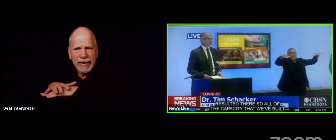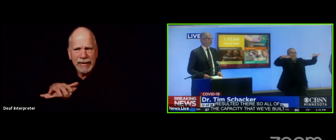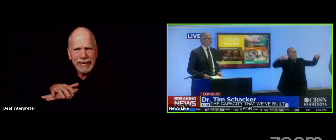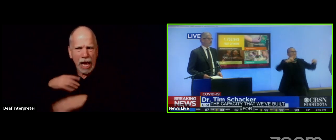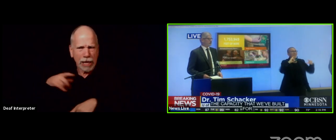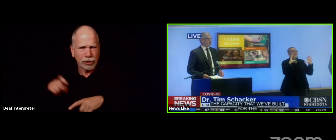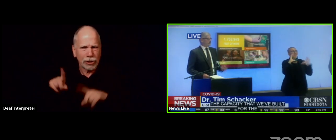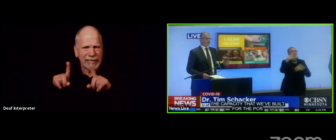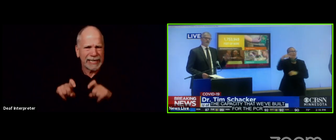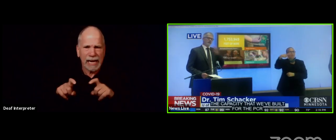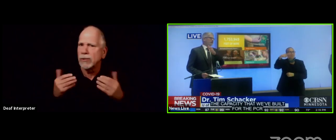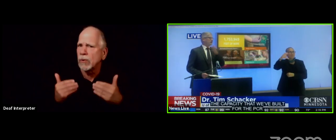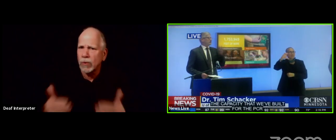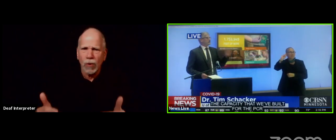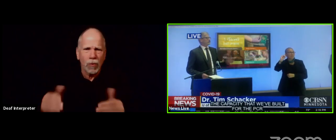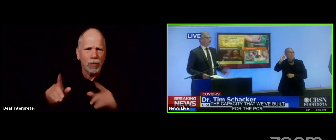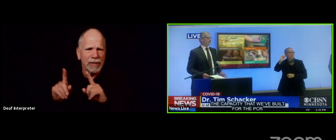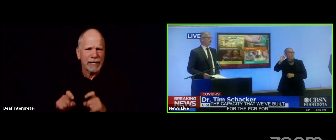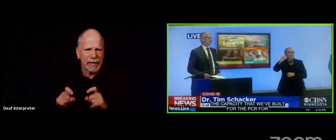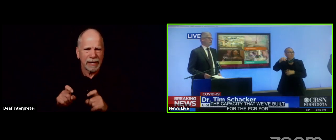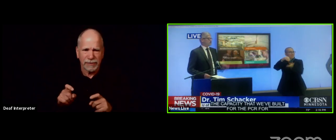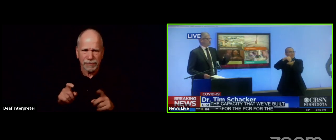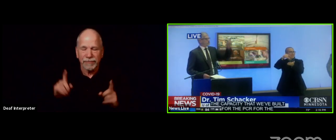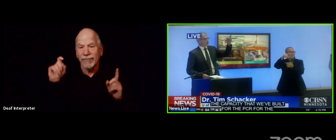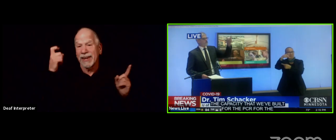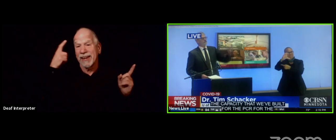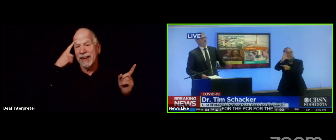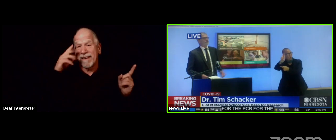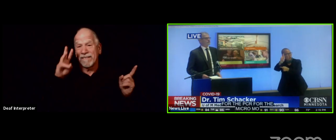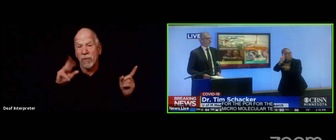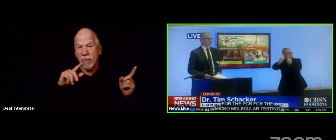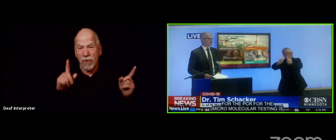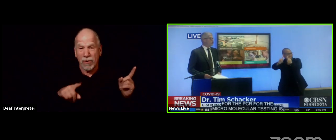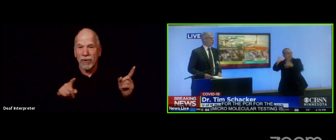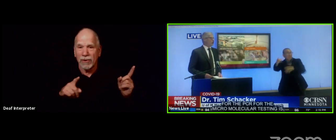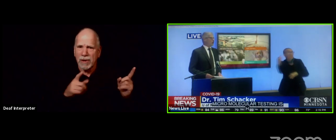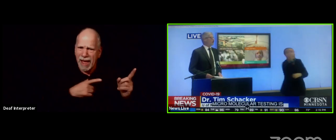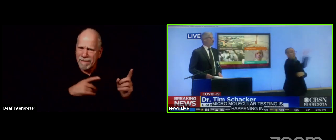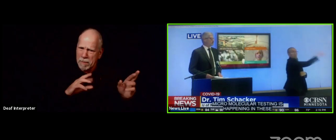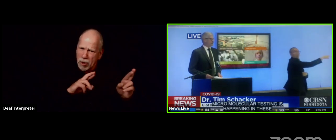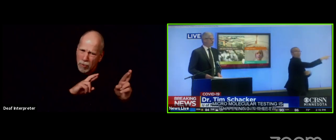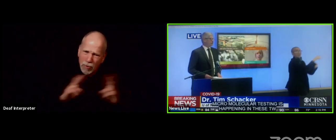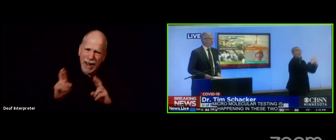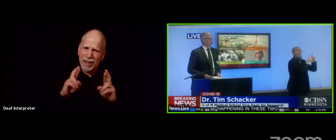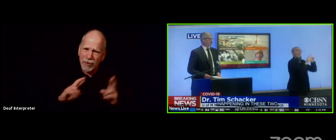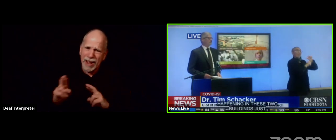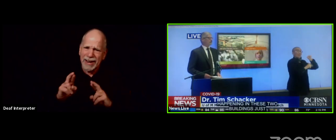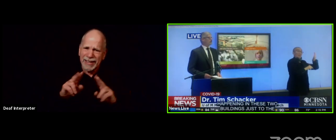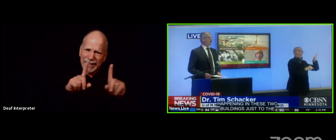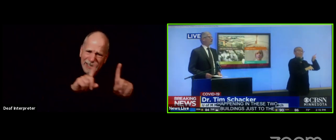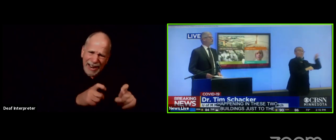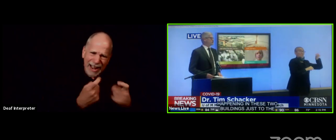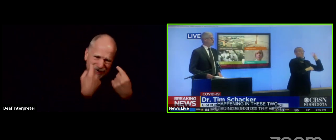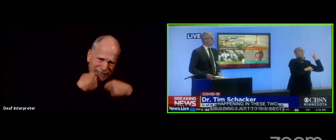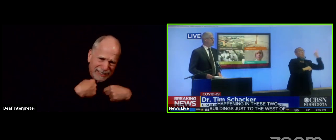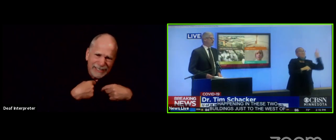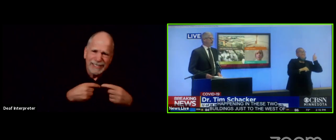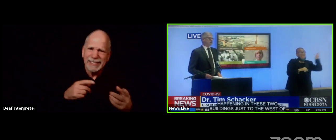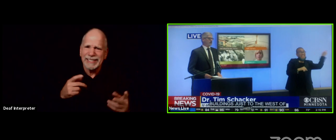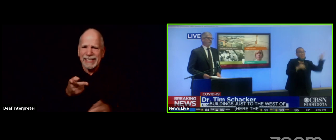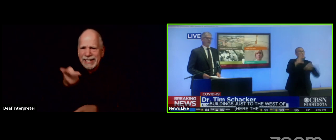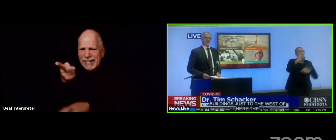molecular testing, is happening in these two buildings. Just to the west of here is the Wallen building, where the Center for Immunology is.